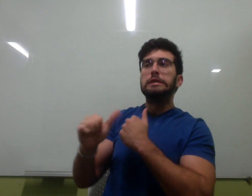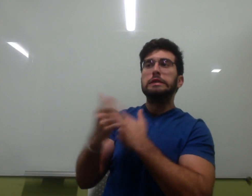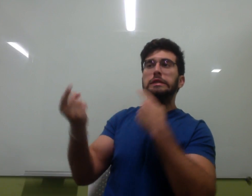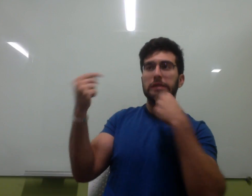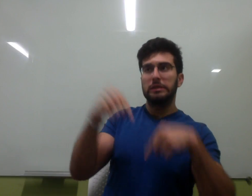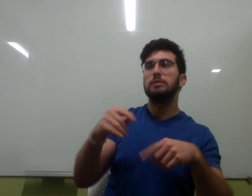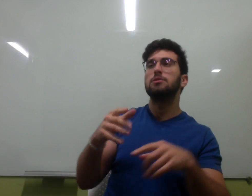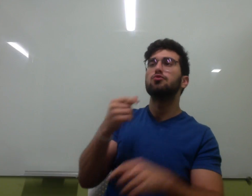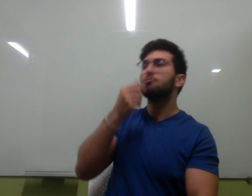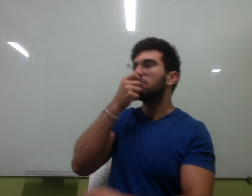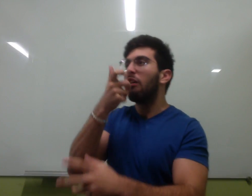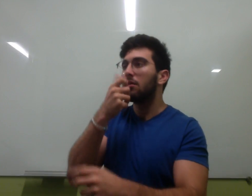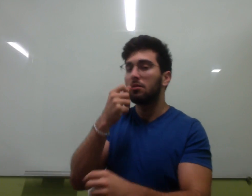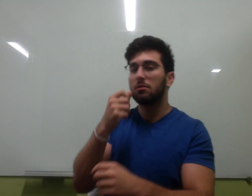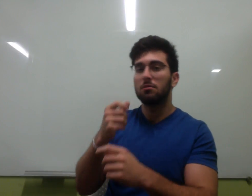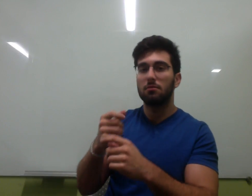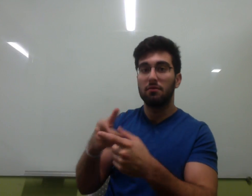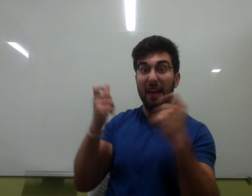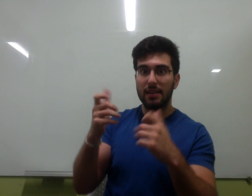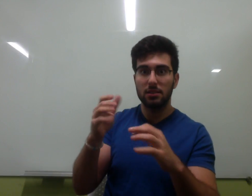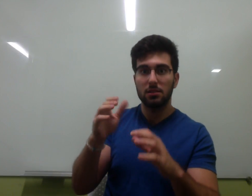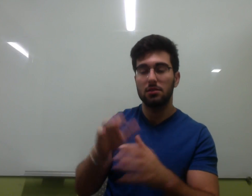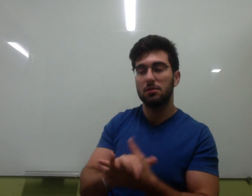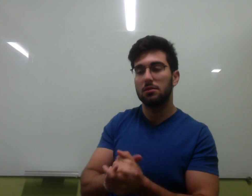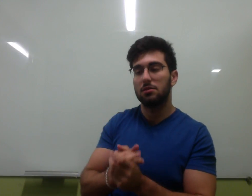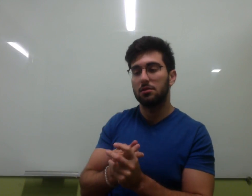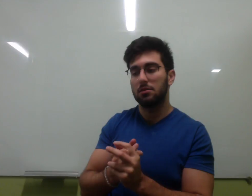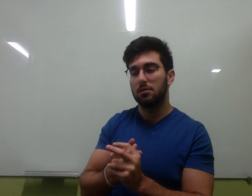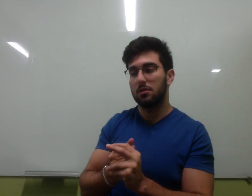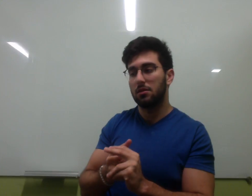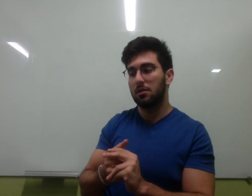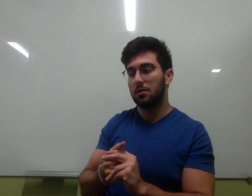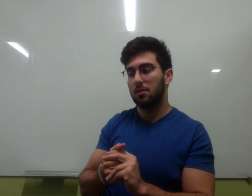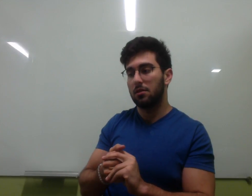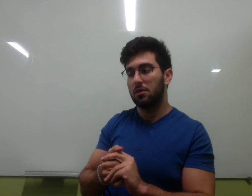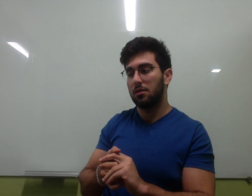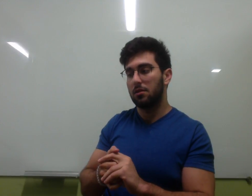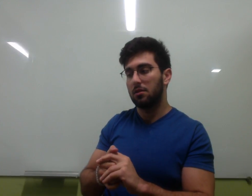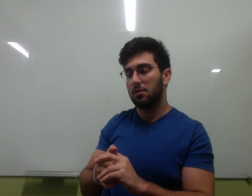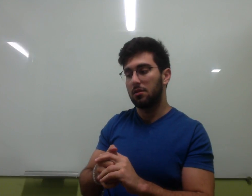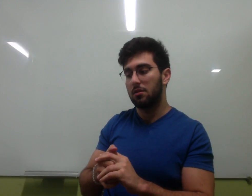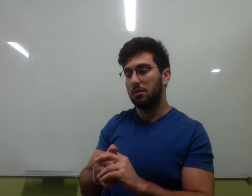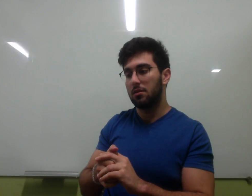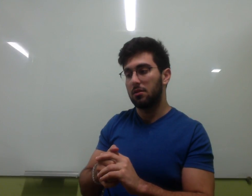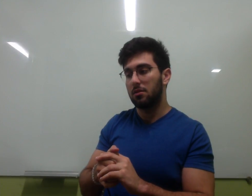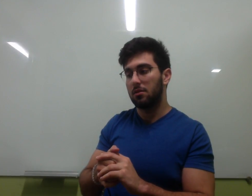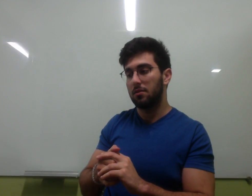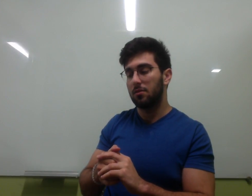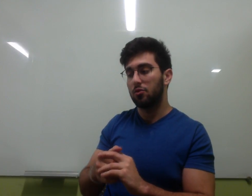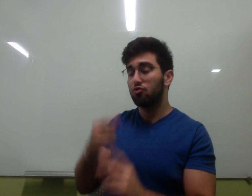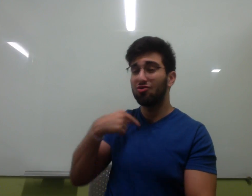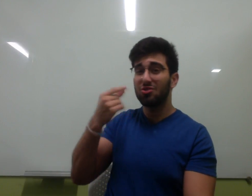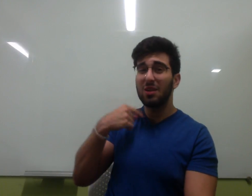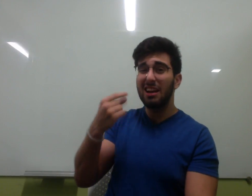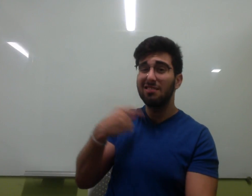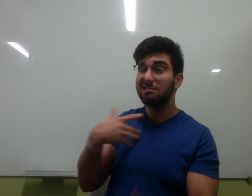lion. So they're easily spooked, but they also can see really, really well over very long distances. And because of that height advantage,